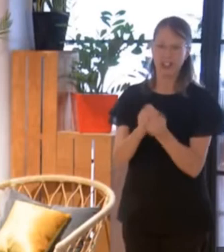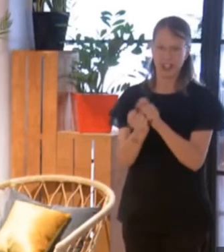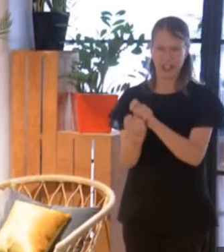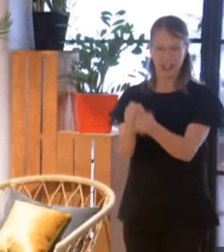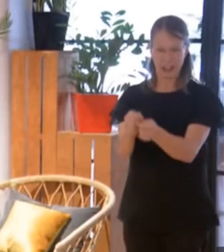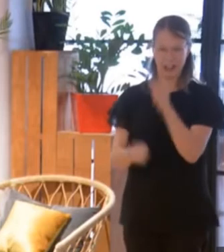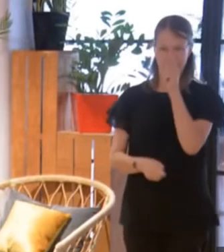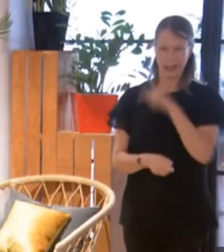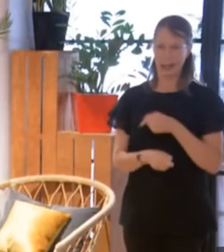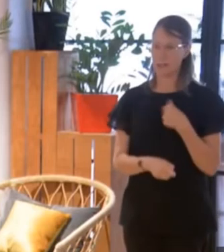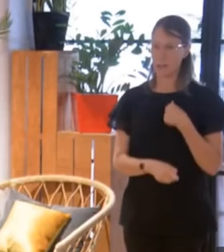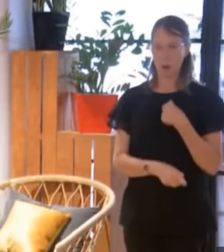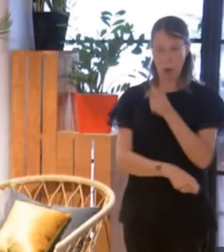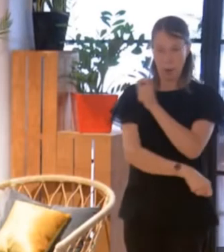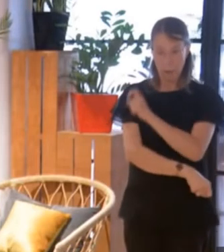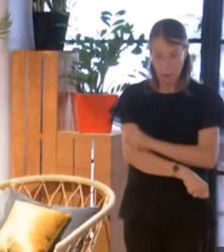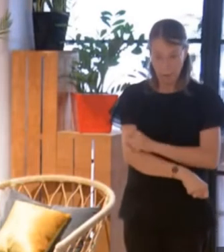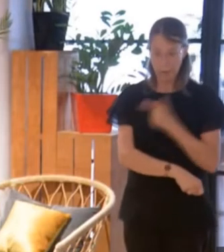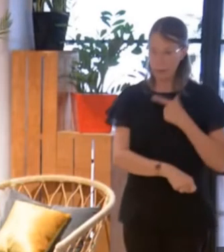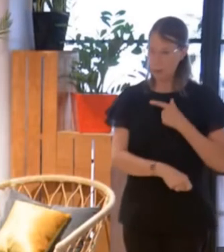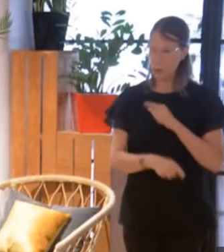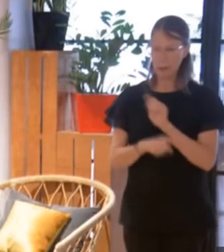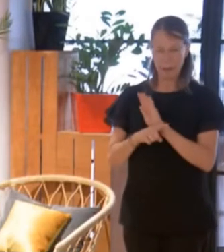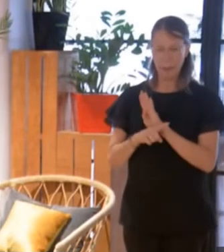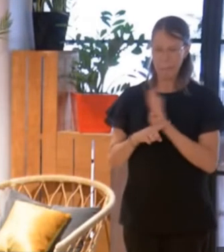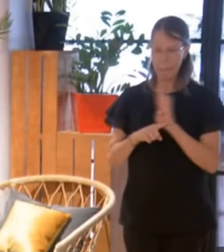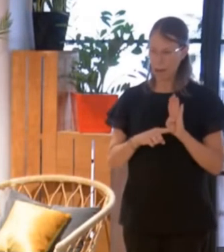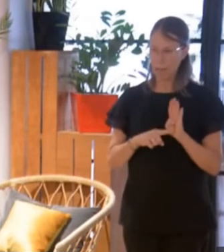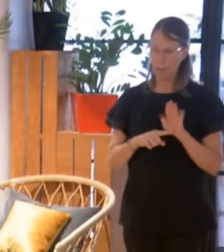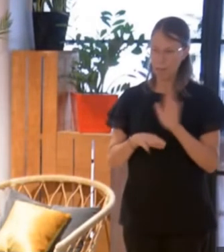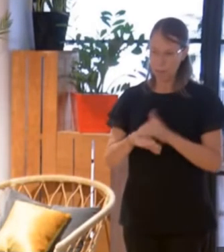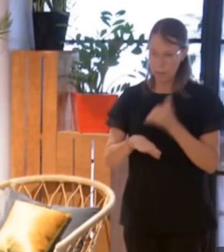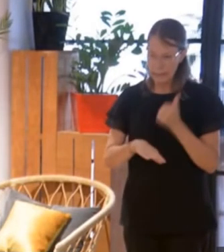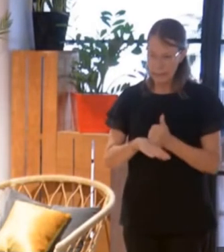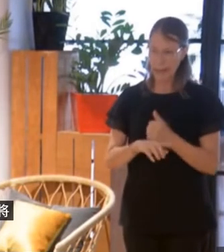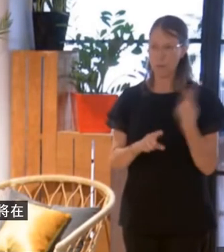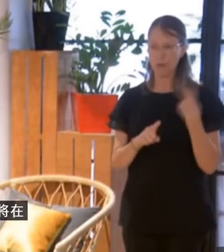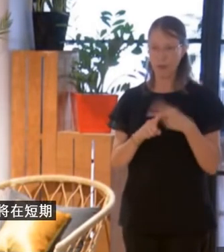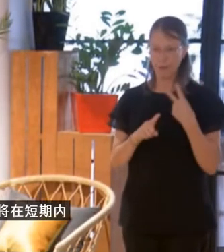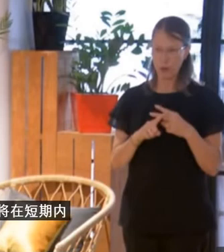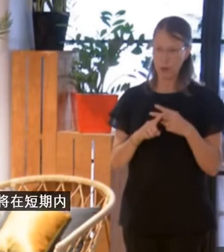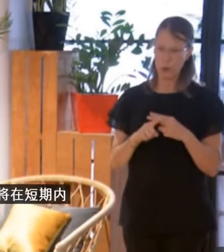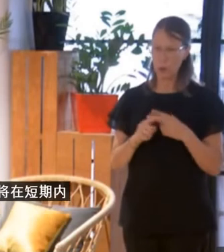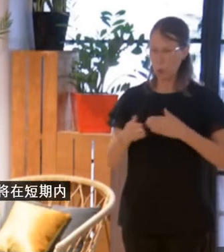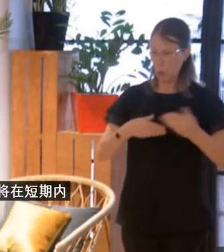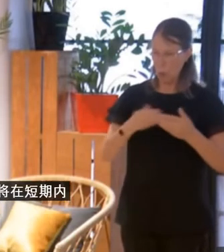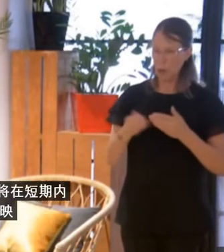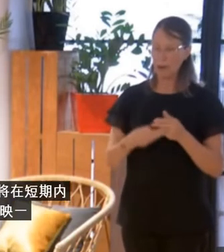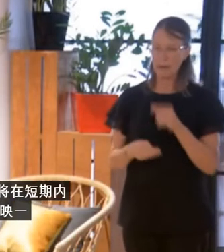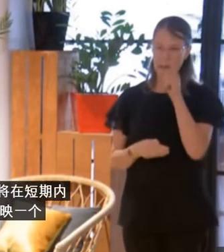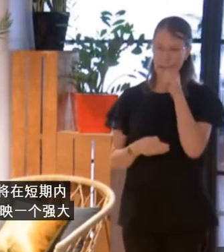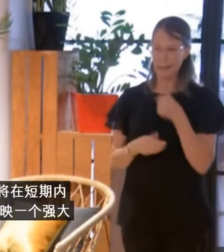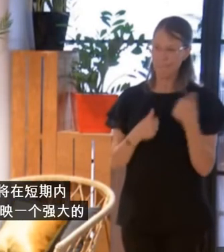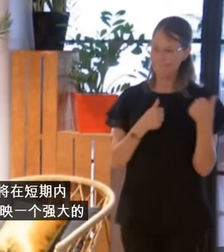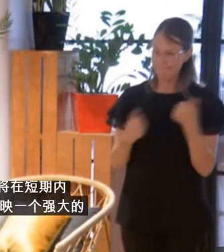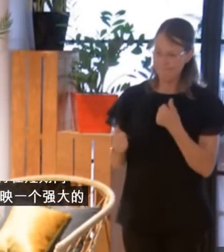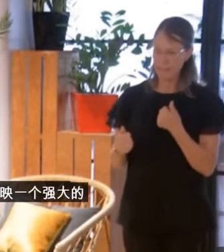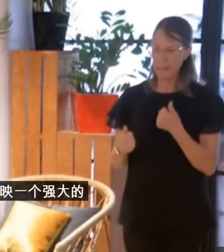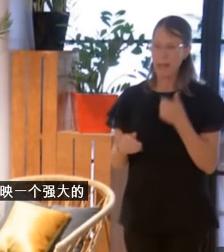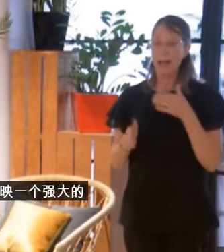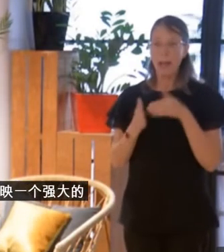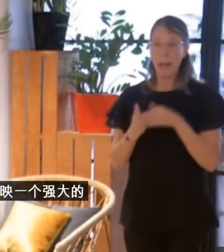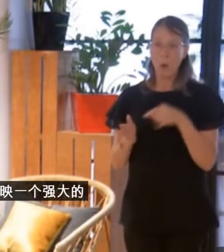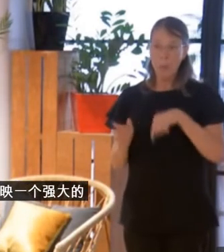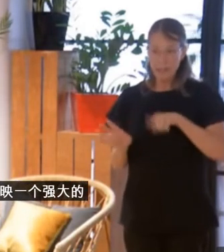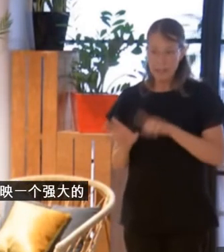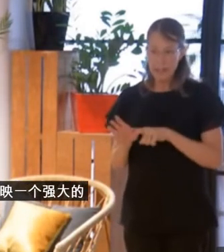way in which the panel has been set up and the way in which the review has been constructed that the work we'll do in the short term for the budget will reflect a strong